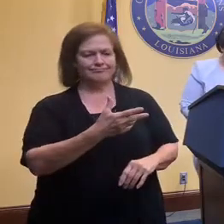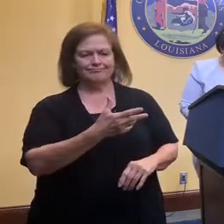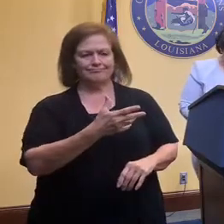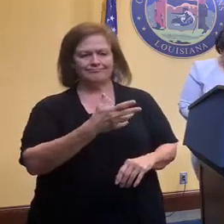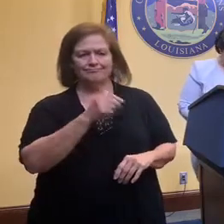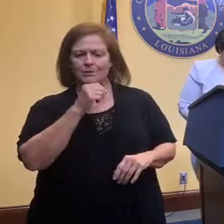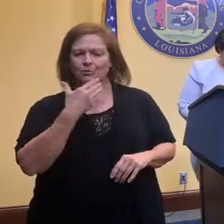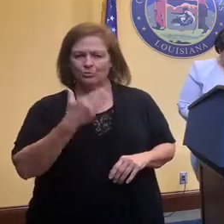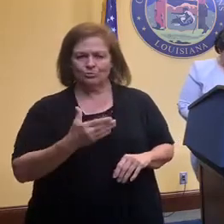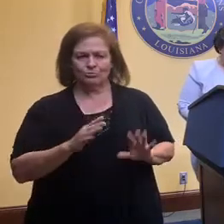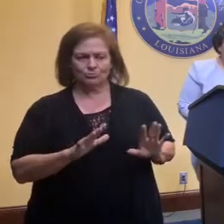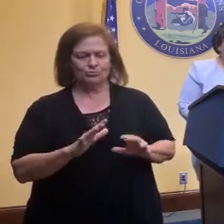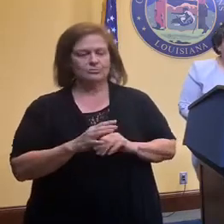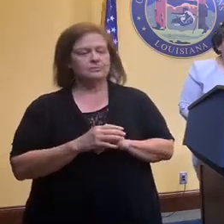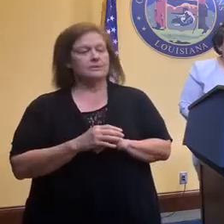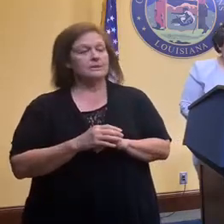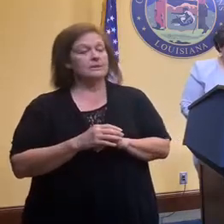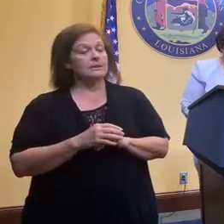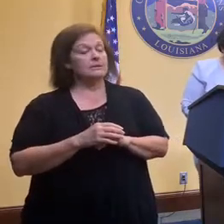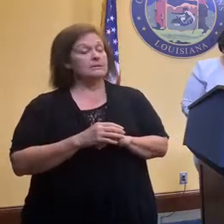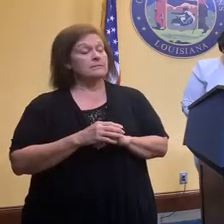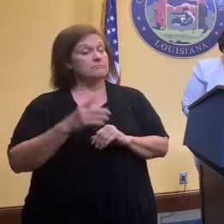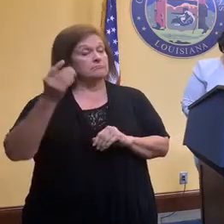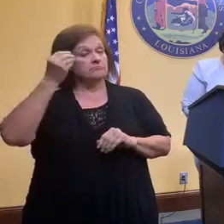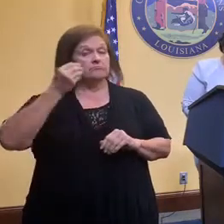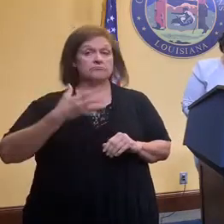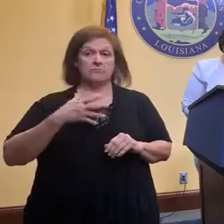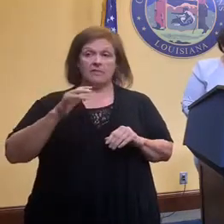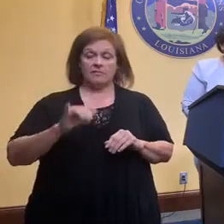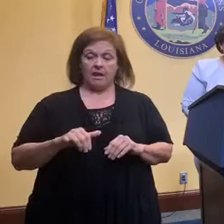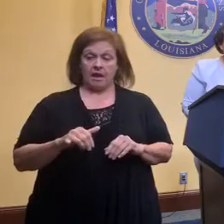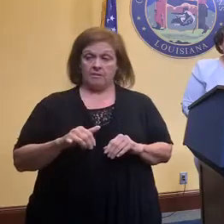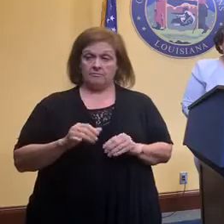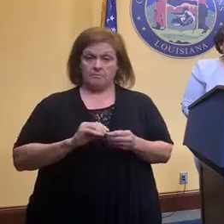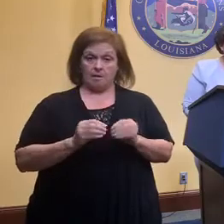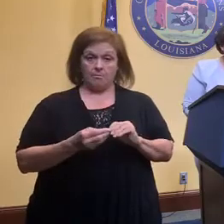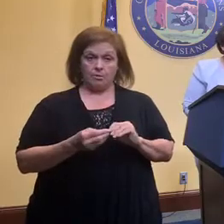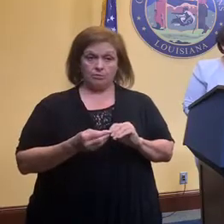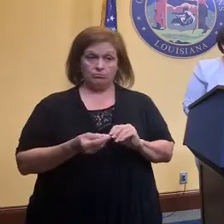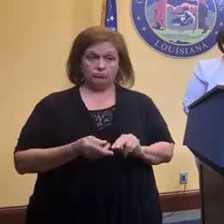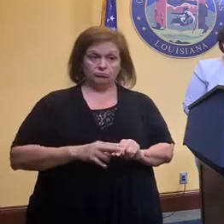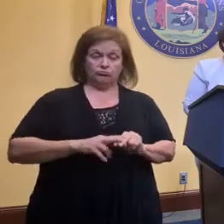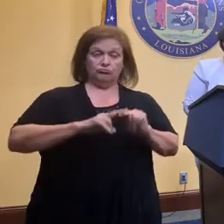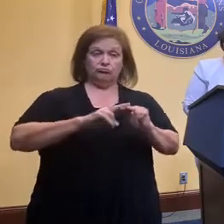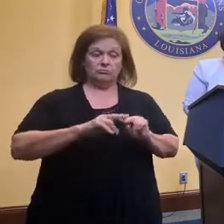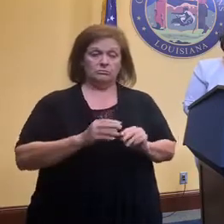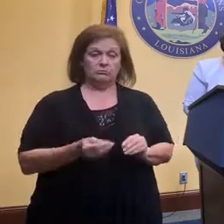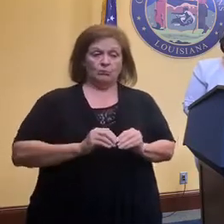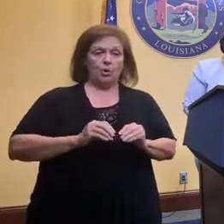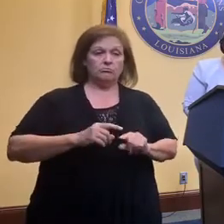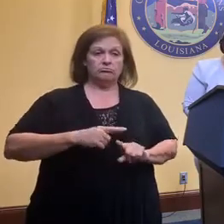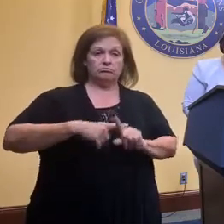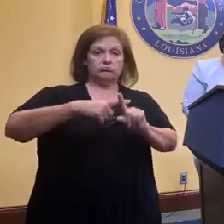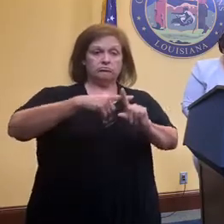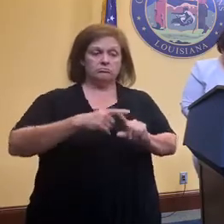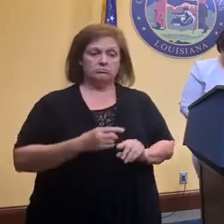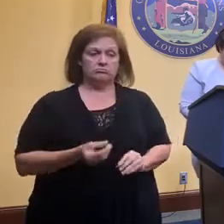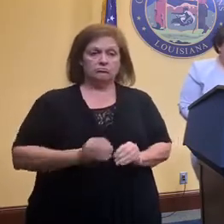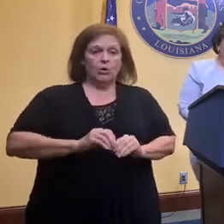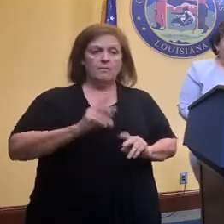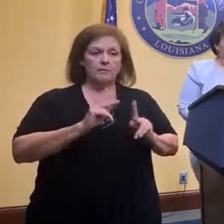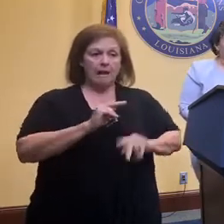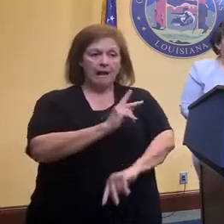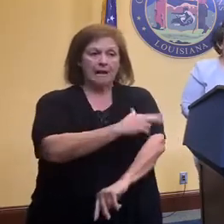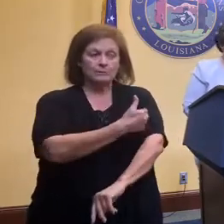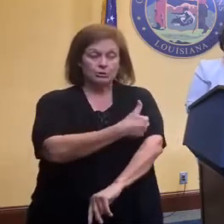on these increased counts, the positivity rate, the hospitalization, it